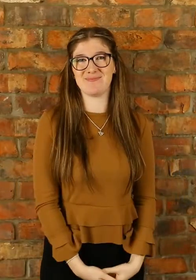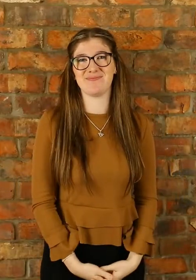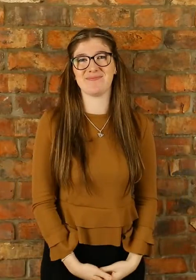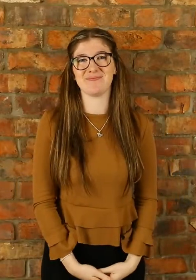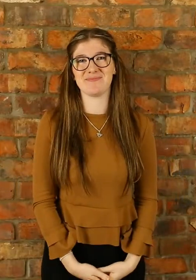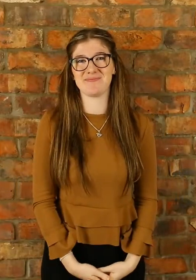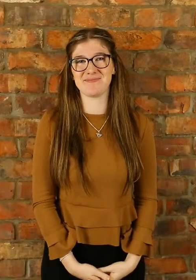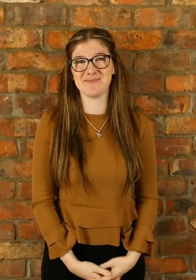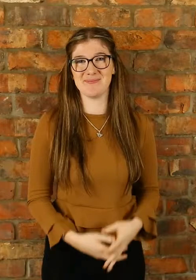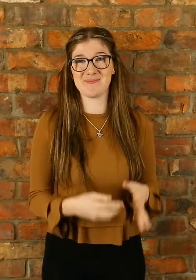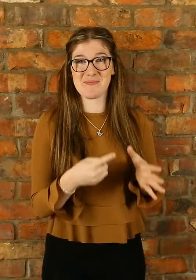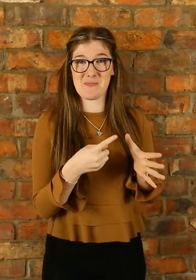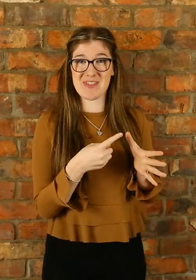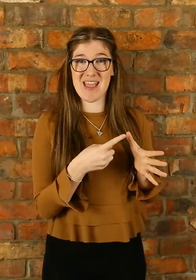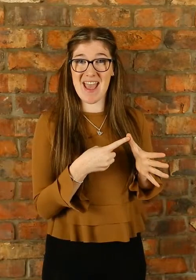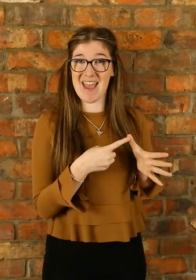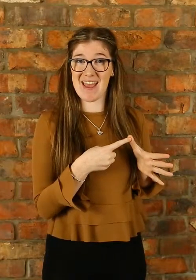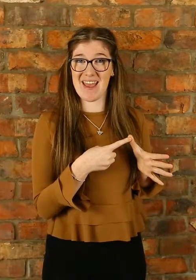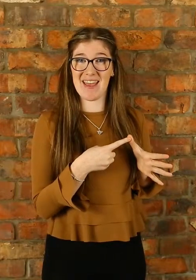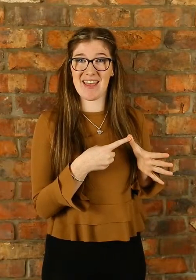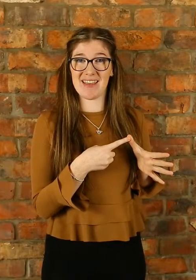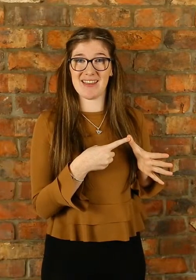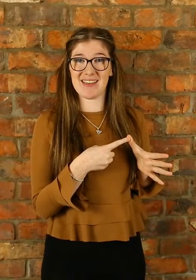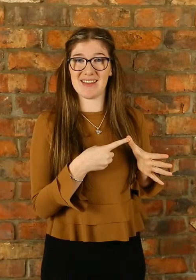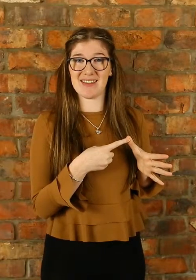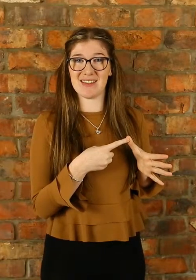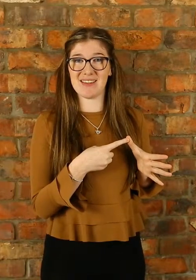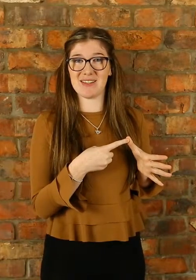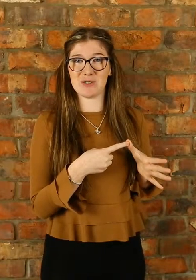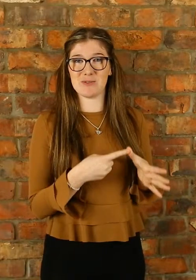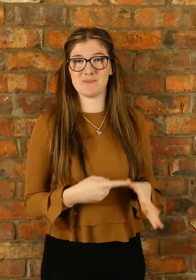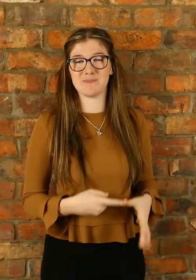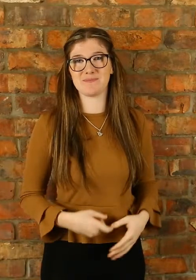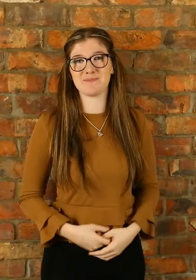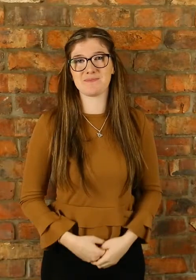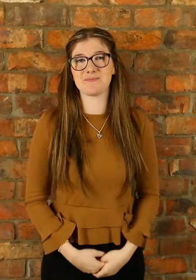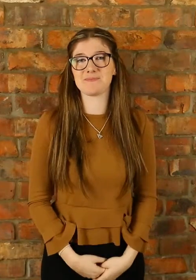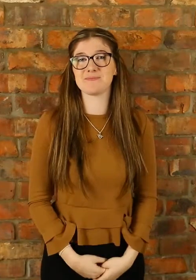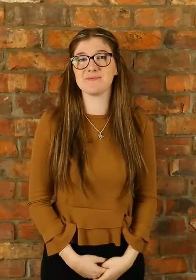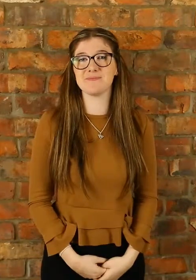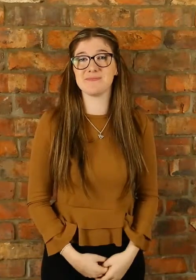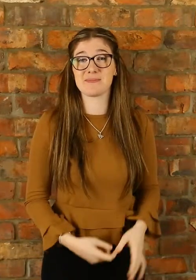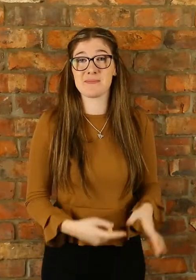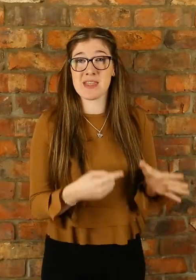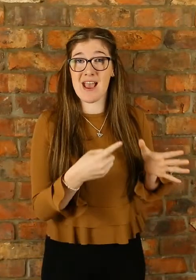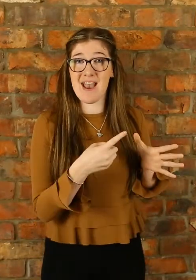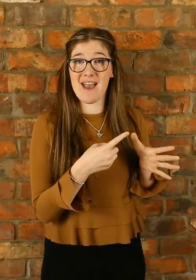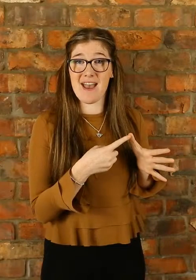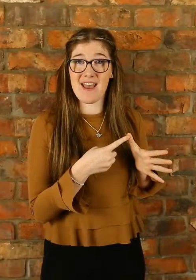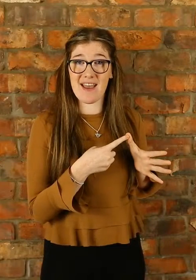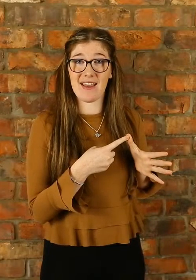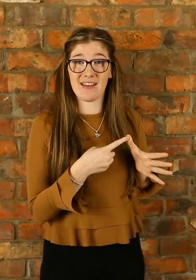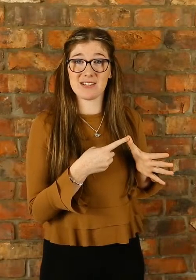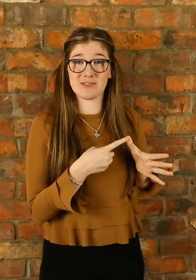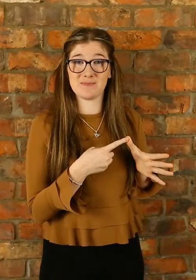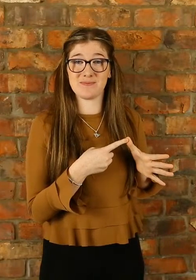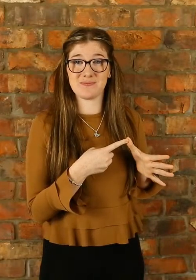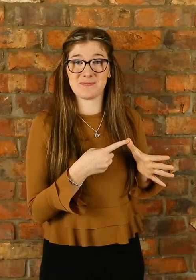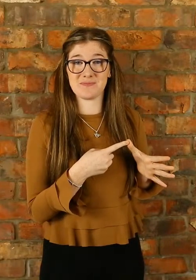ready. So this is the sign for A. You're going to take your index finger and you're going to point it